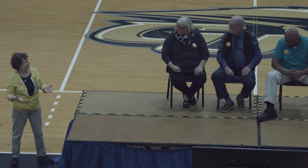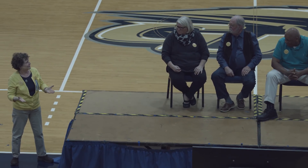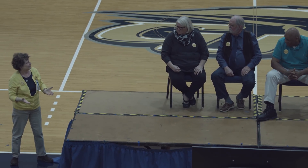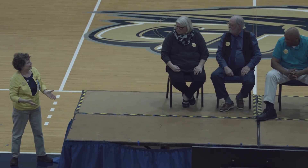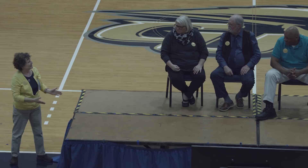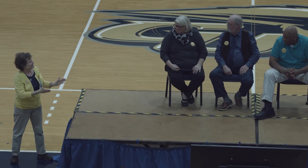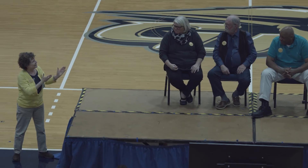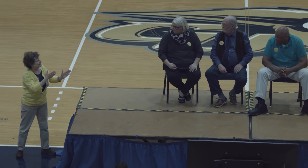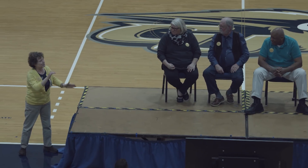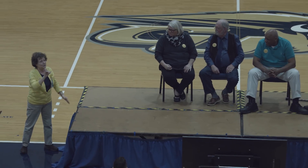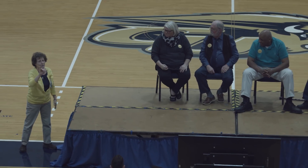employee.